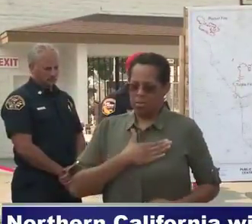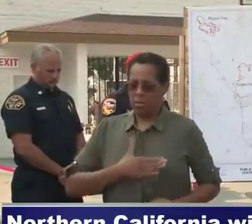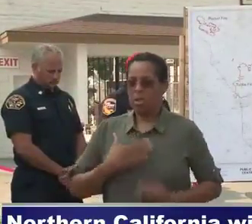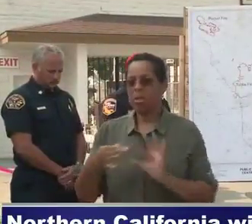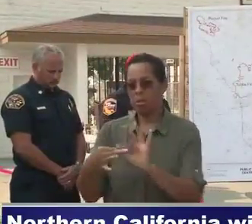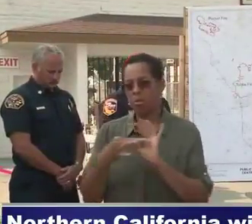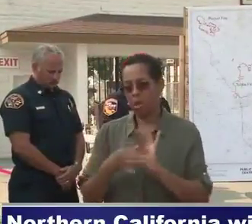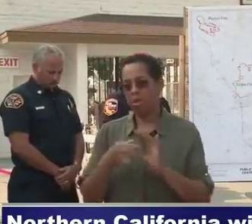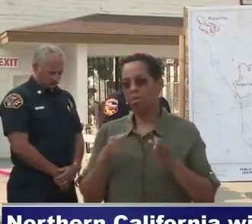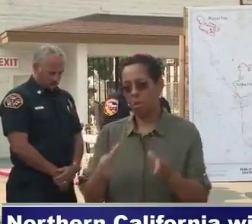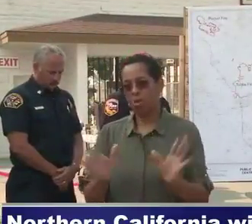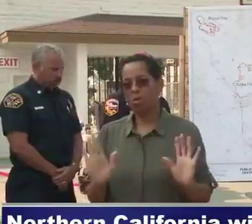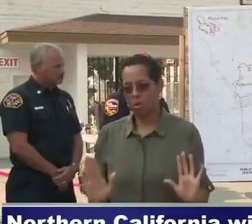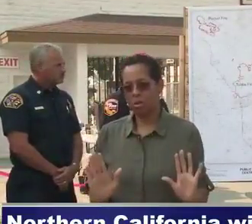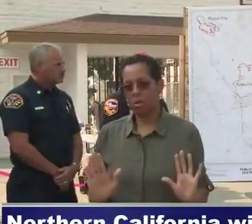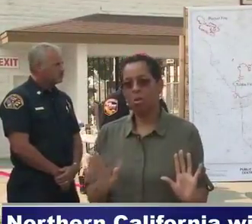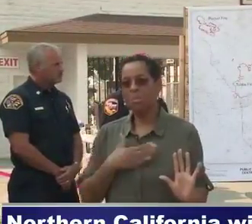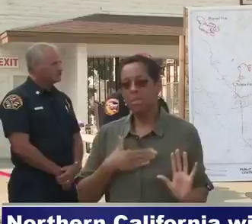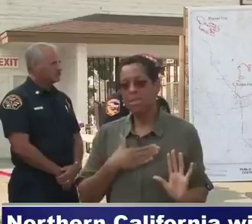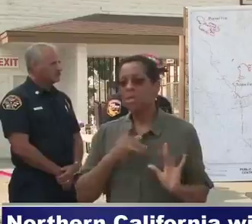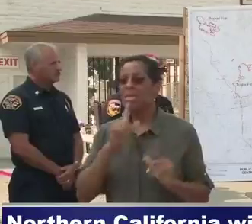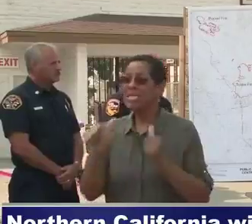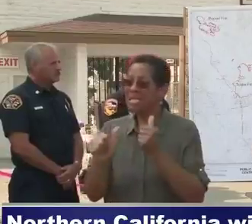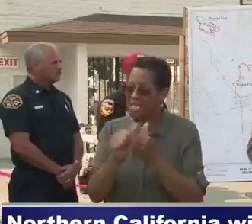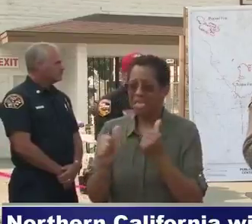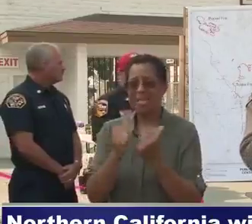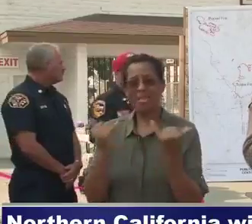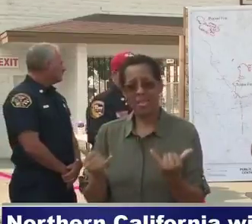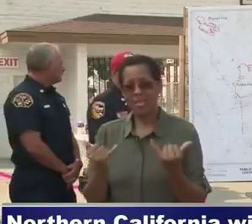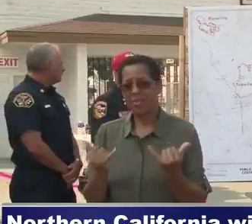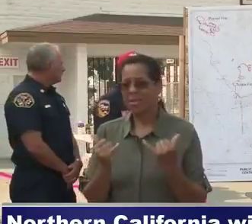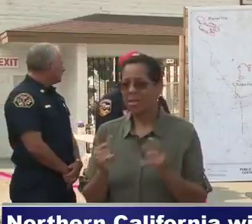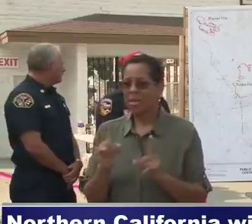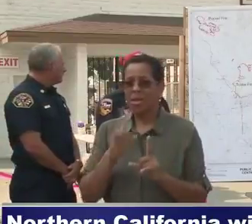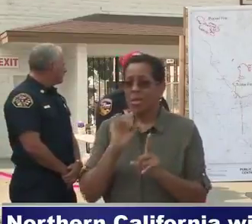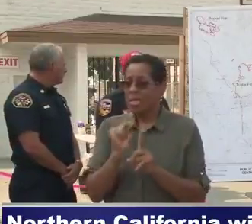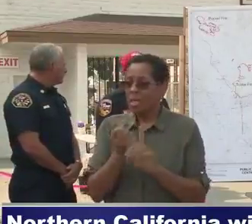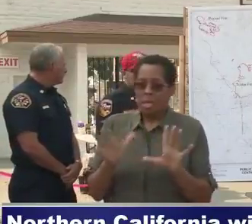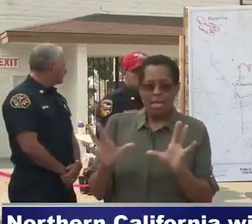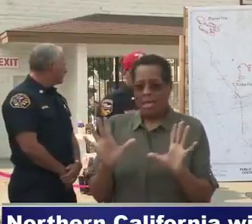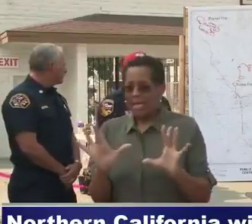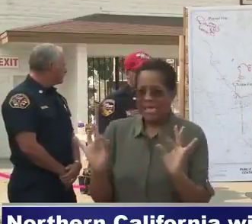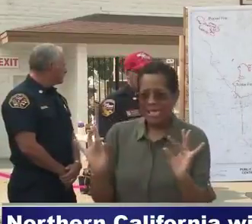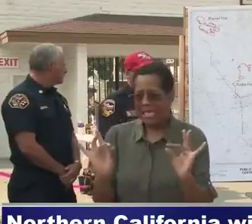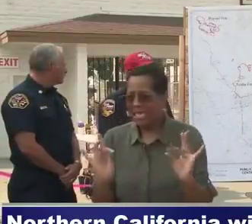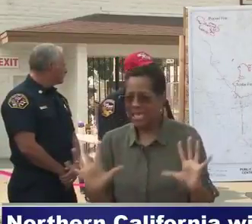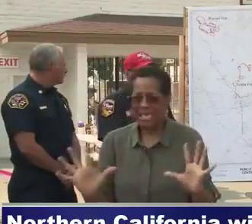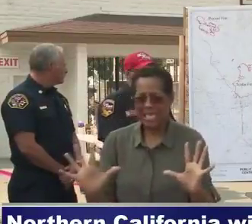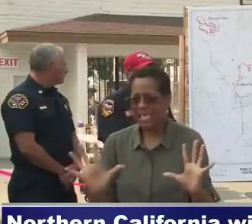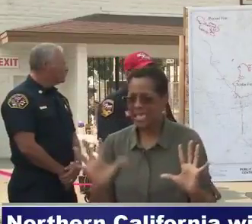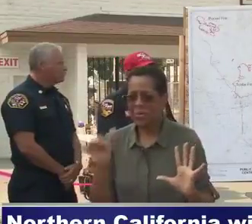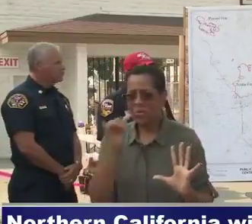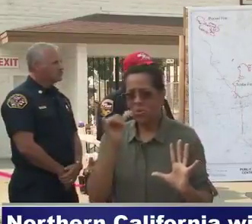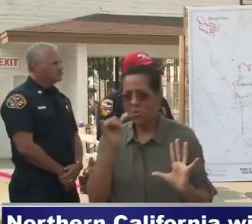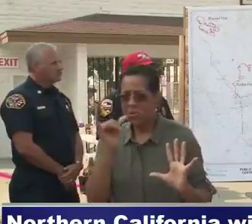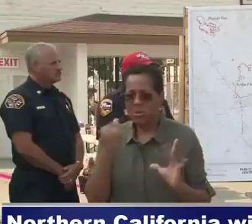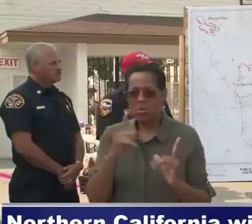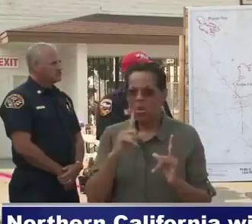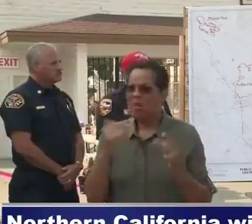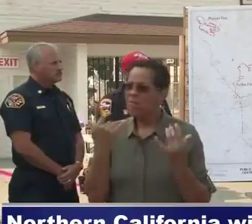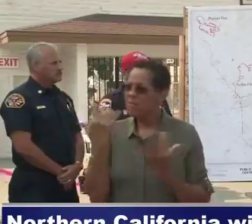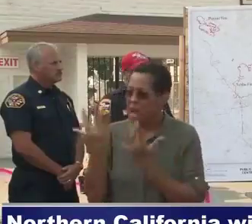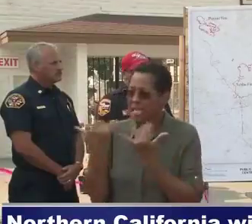roadways. It's very dangerous out there right now. The situation is tenuous at best. The fire is still very active,